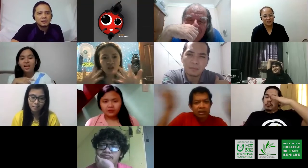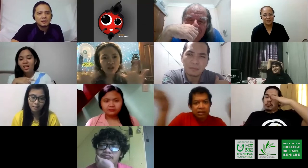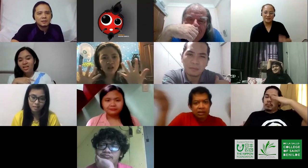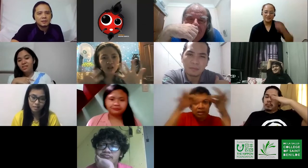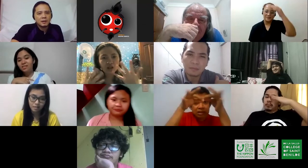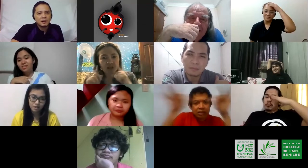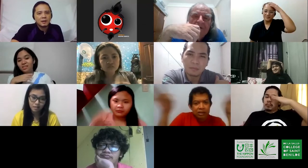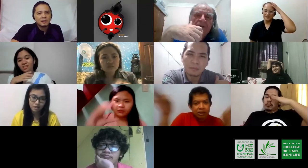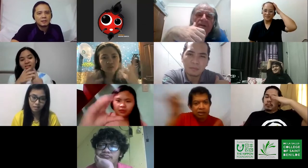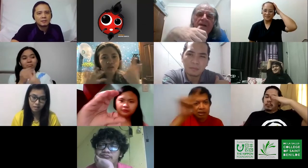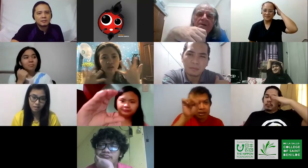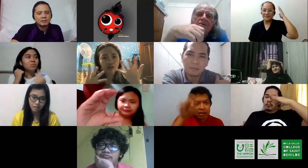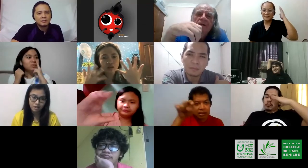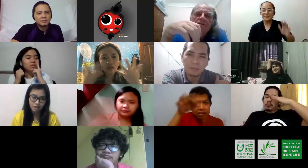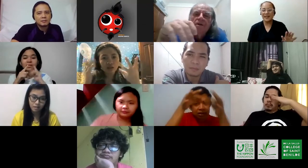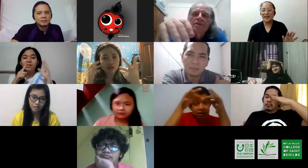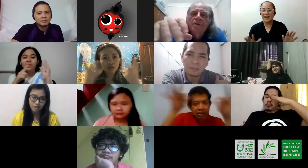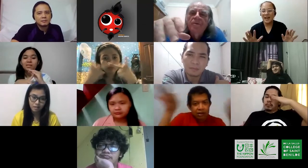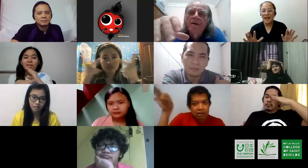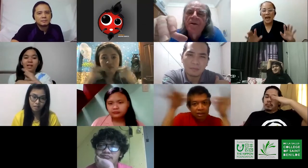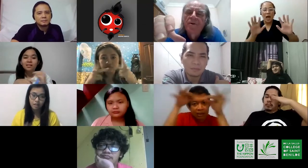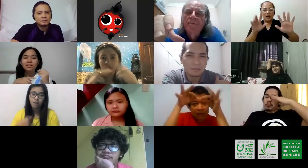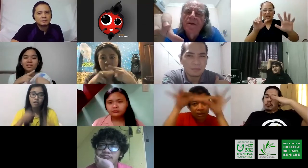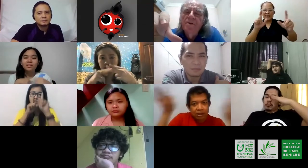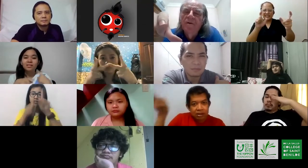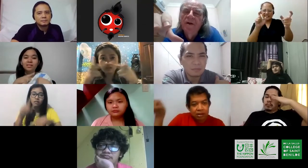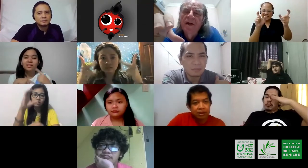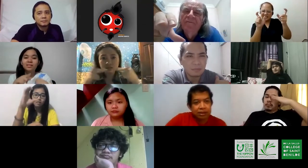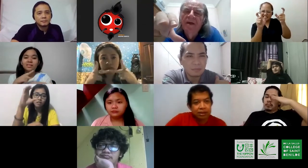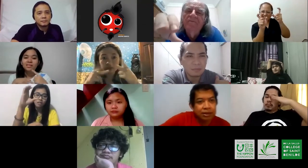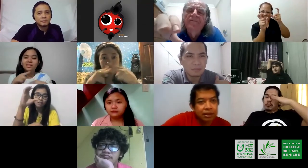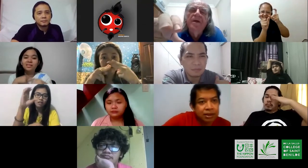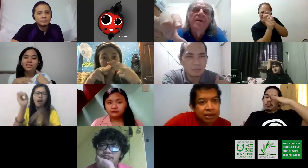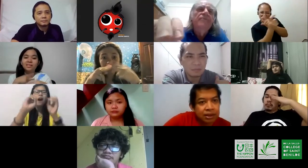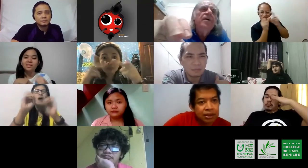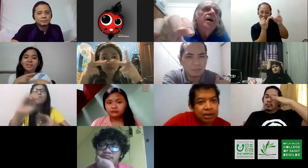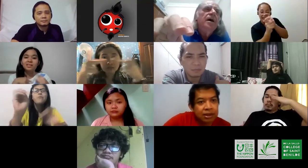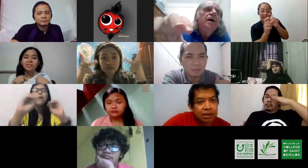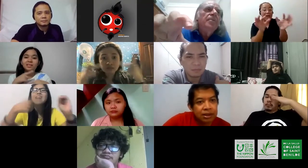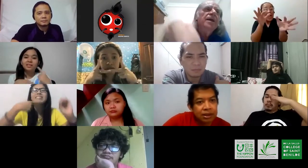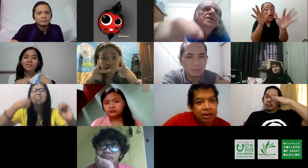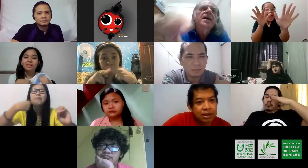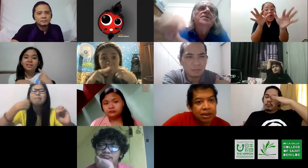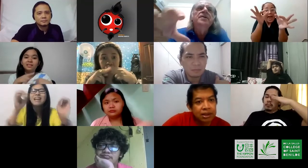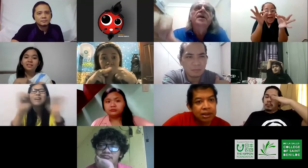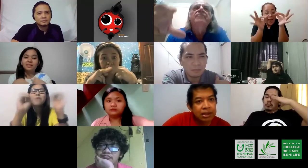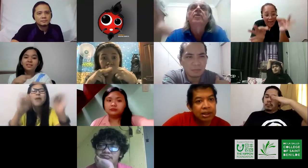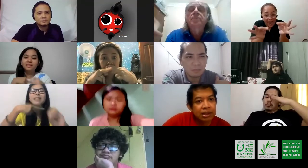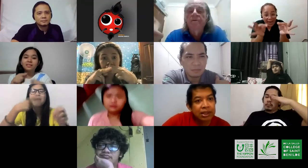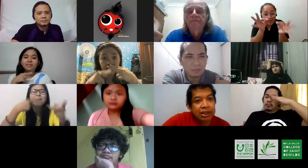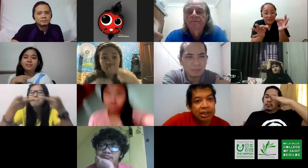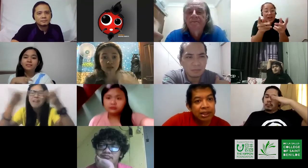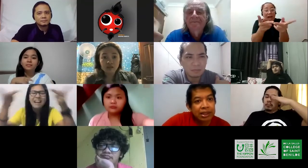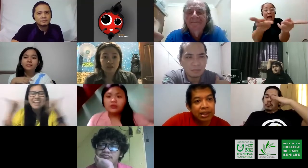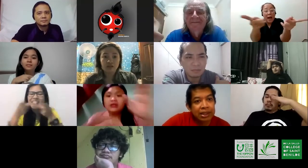None Yeah, at all. let's change it around a little bit. So if a place has a deaf culture.